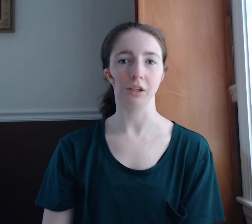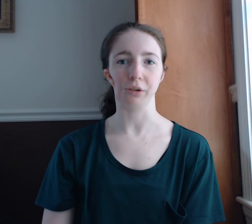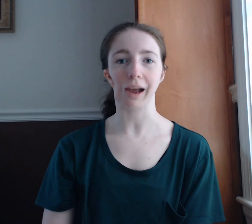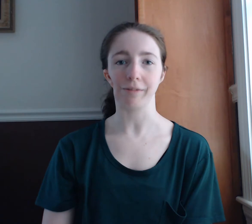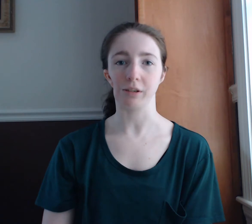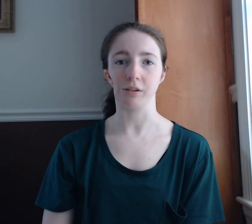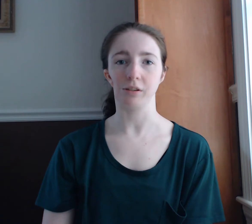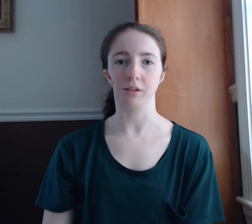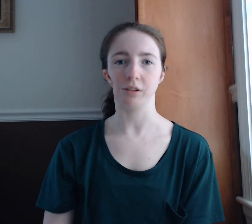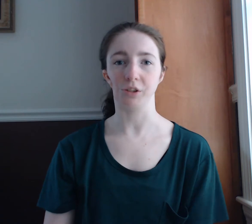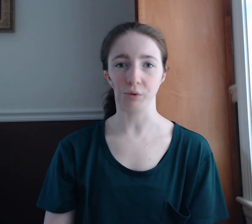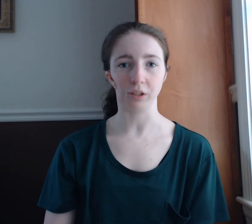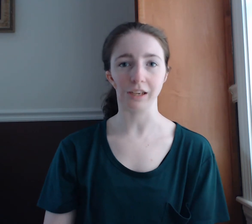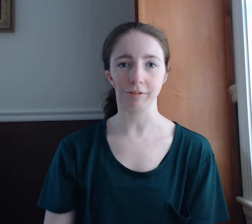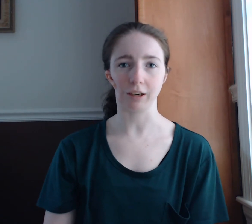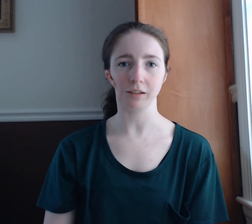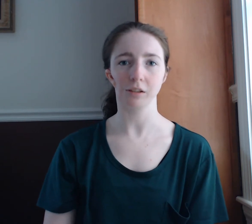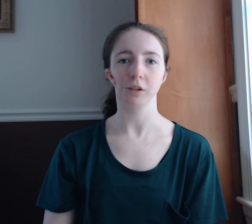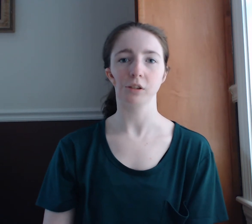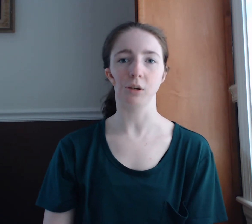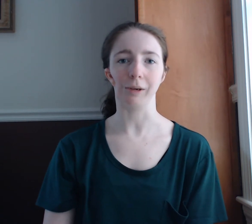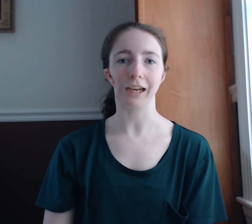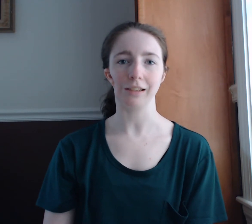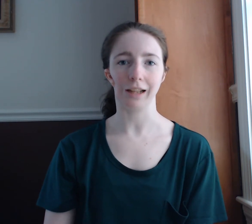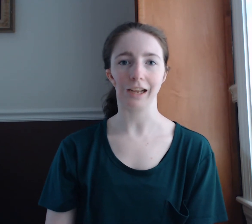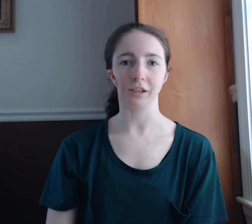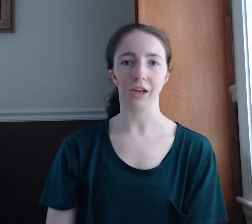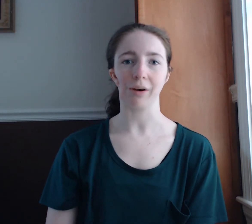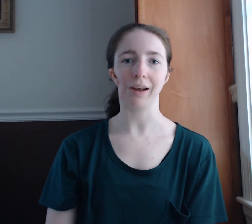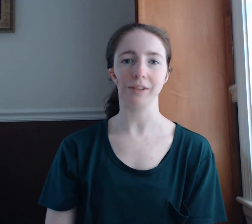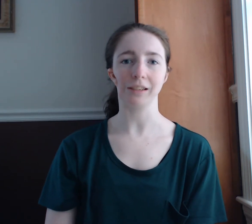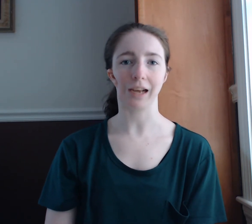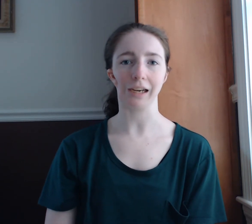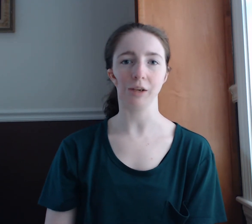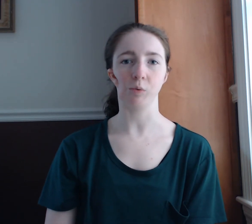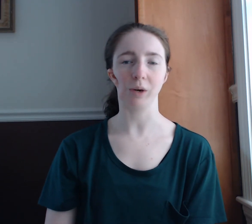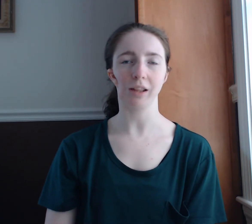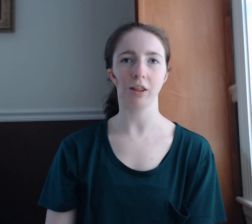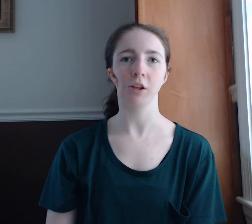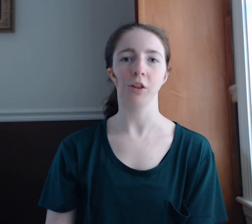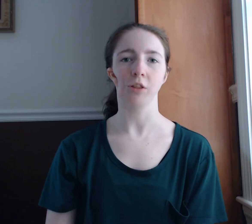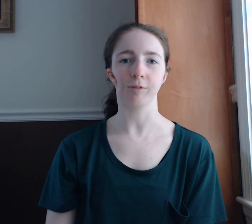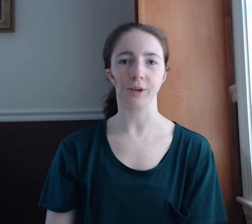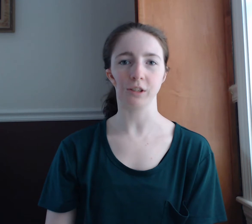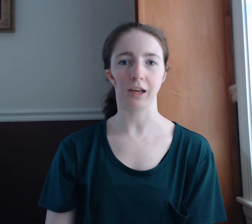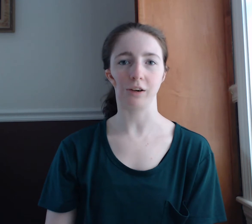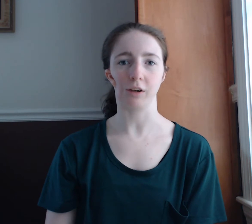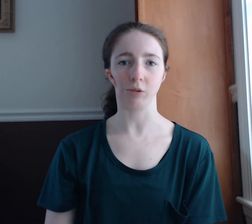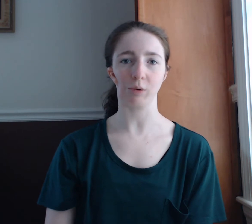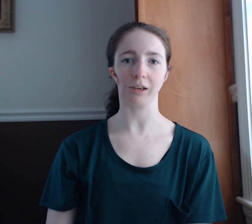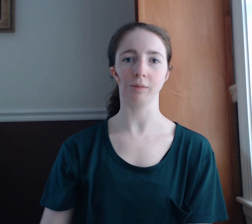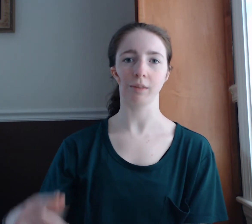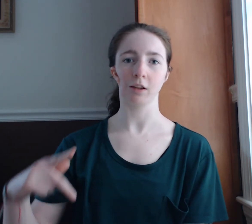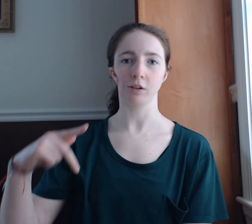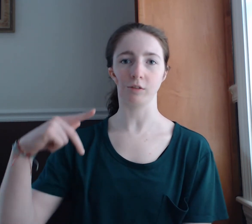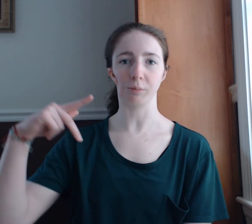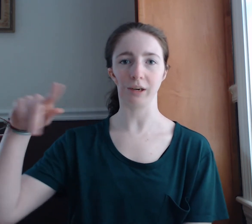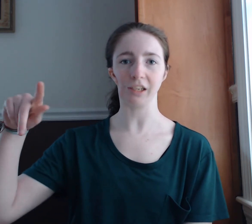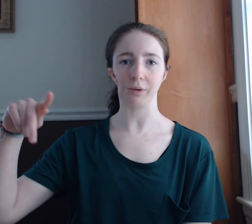have to denote the difference. So because of that, you now have to sign it with the first letter of the word. So for pretty, you would have to